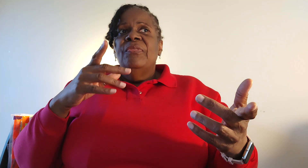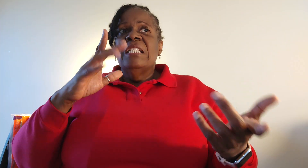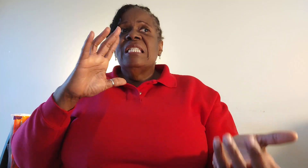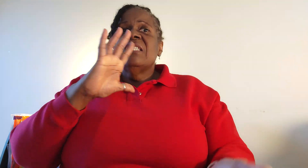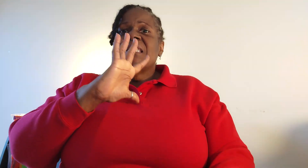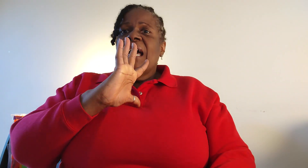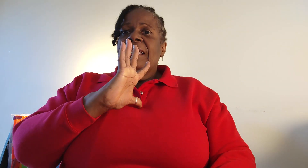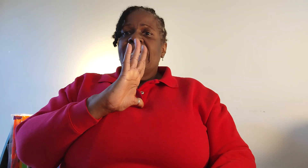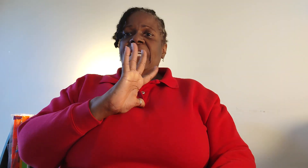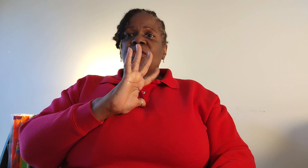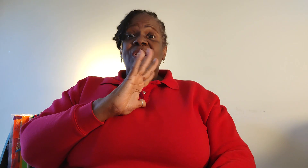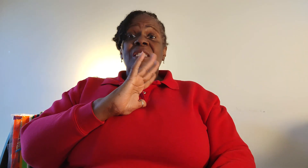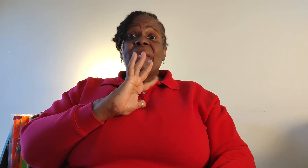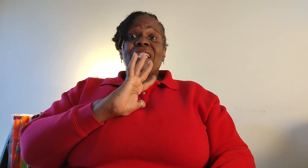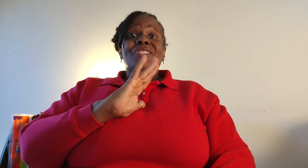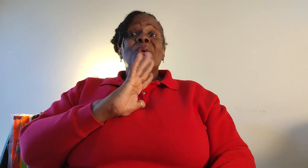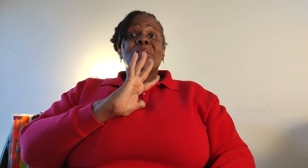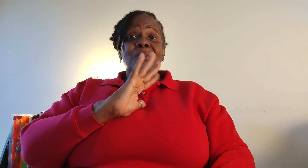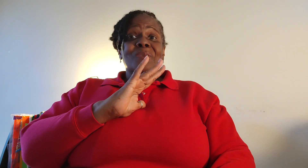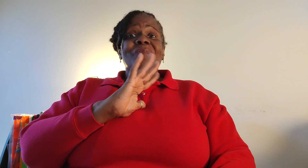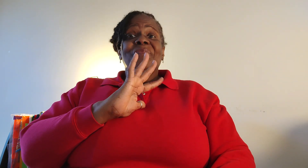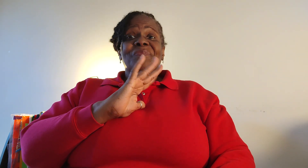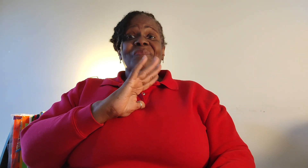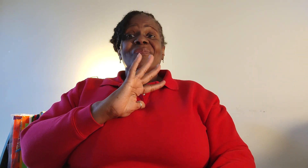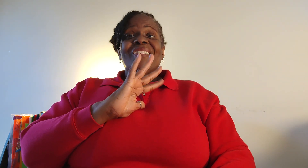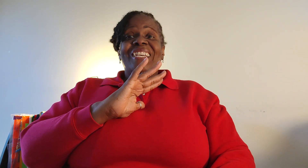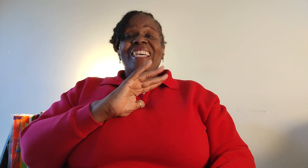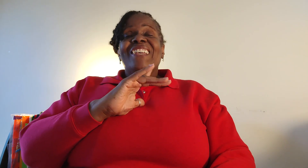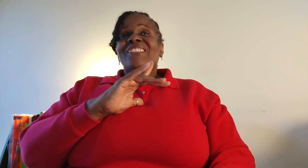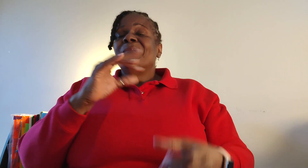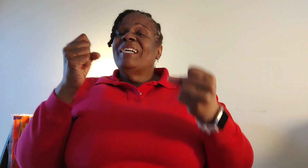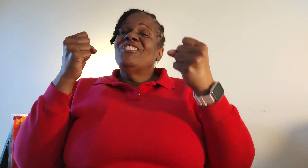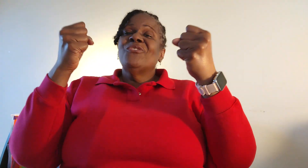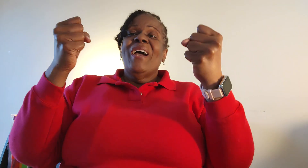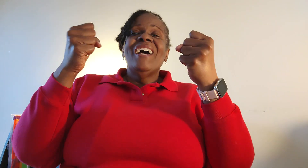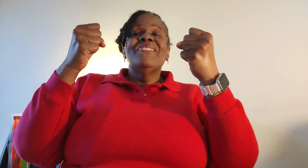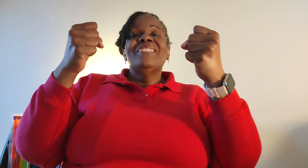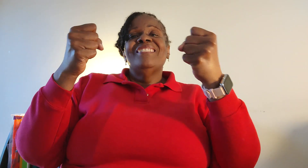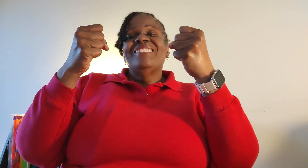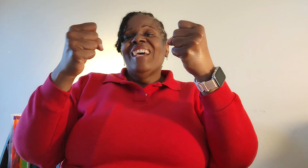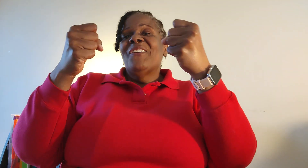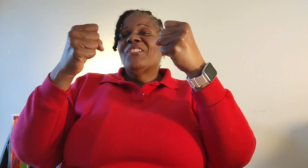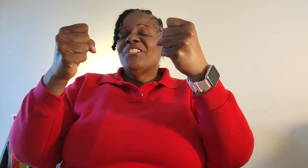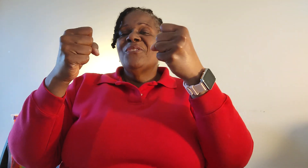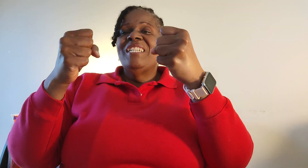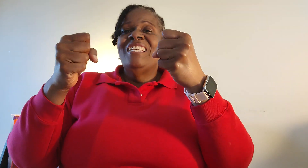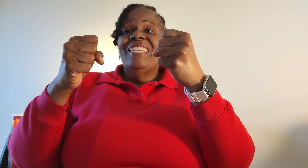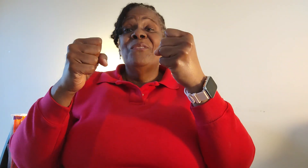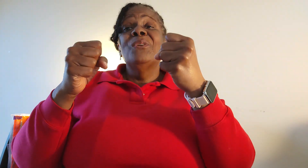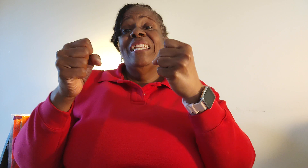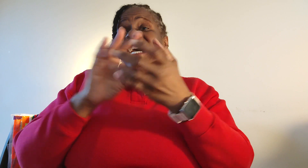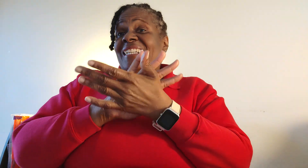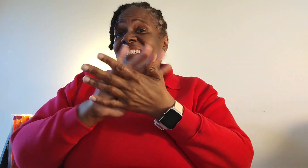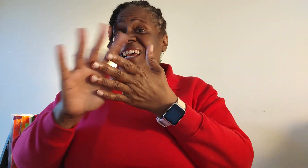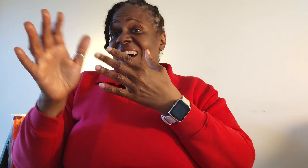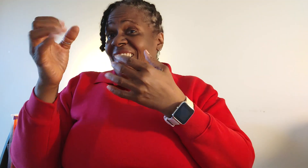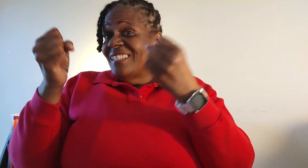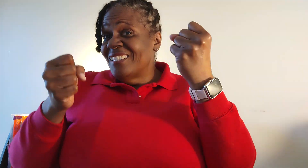This is a sign here. This means cool. Somebody's driving down the street and they really got a nice